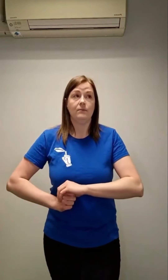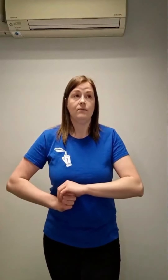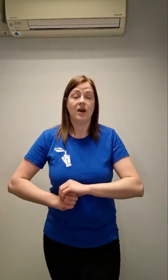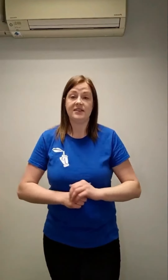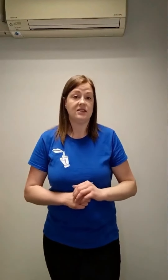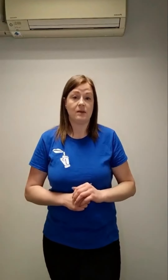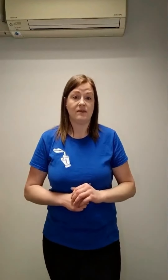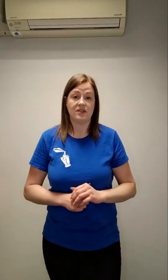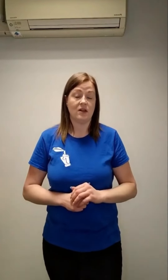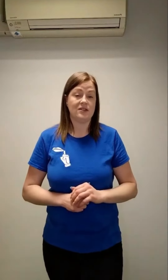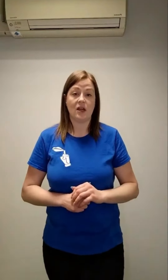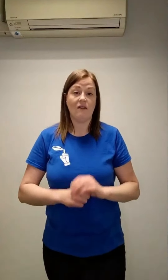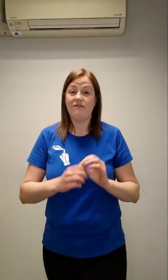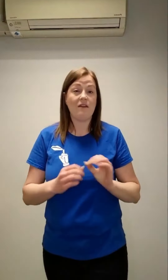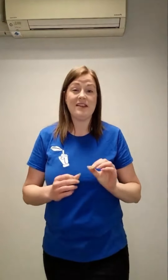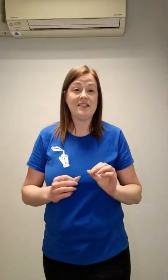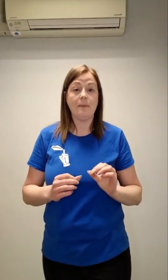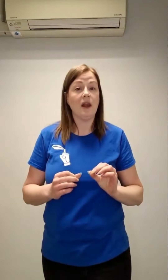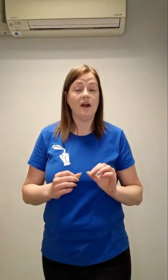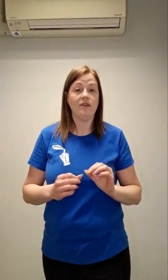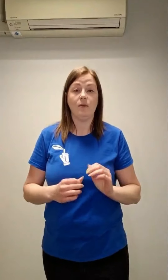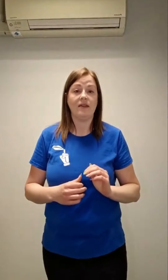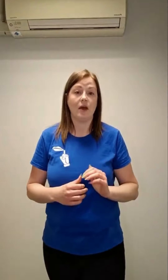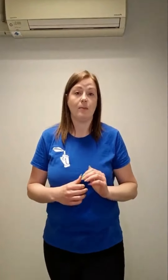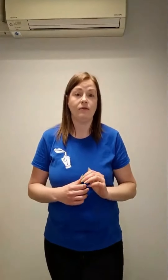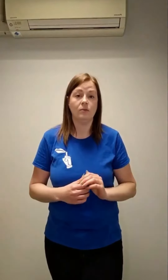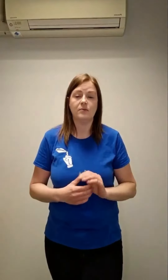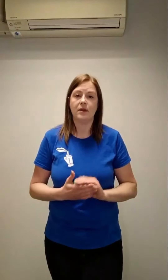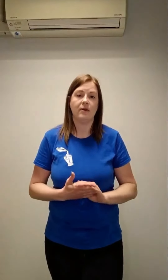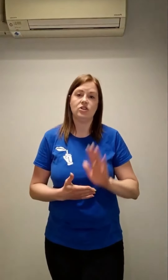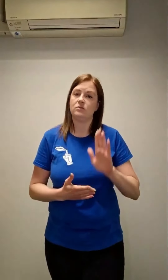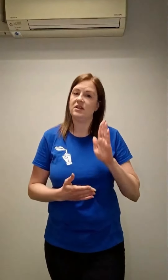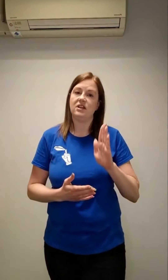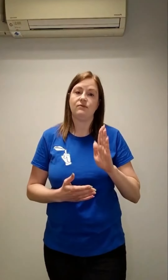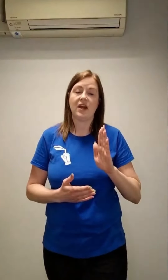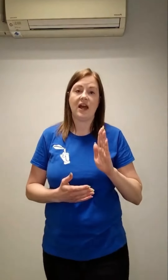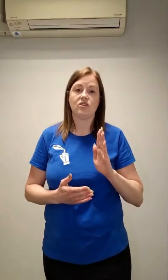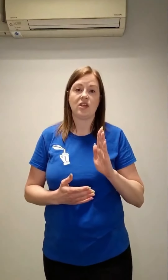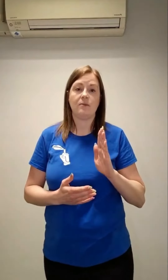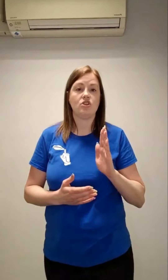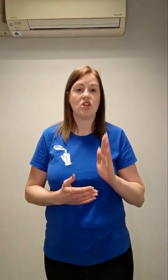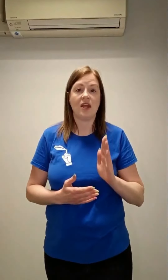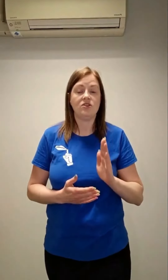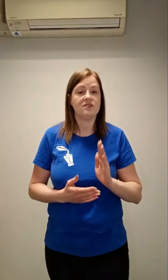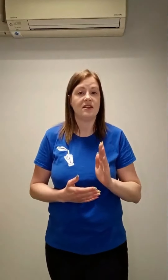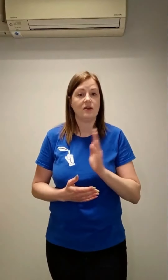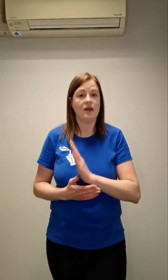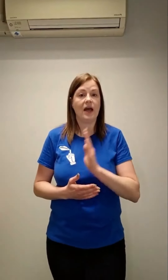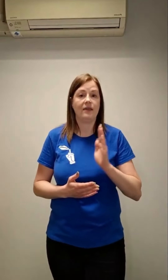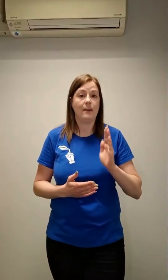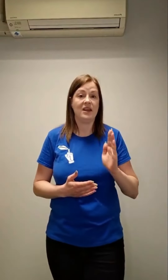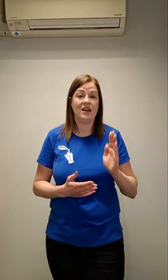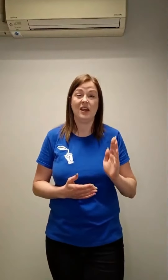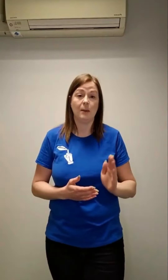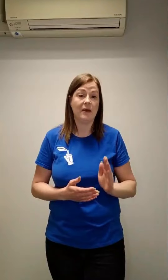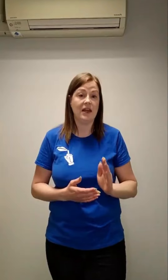might see that some of our signs are very similar in the way that they're performed, but it might just be a different hand shape that changes that sign and that meaning